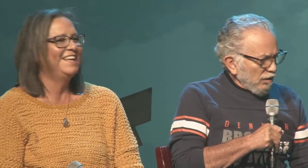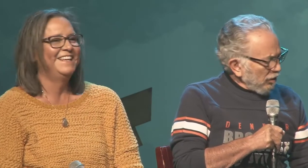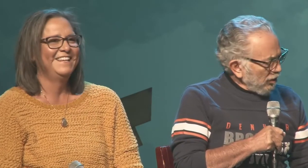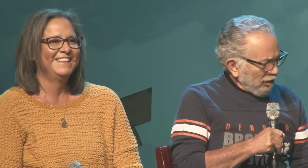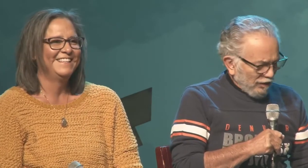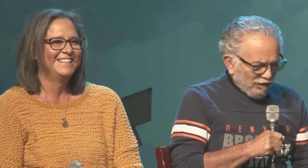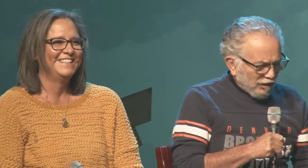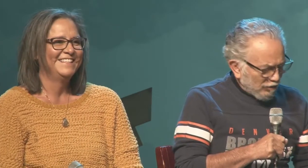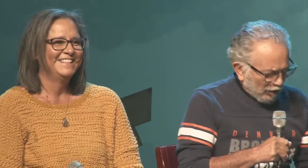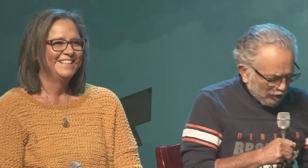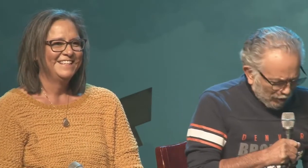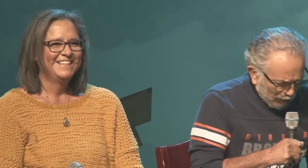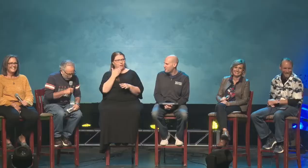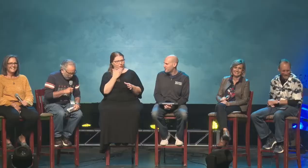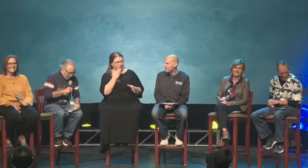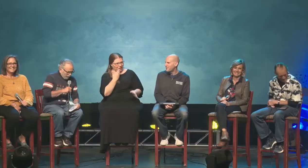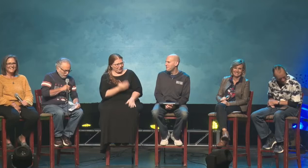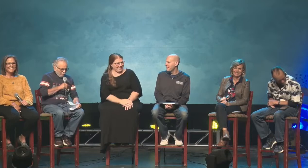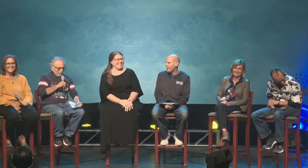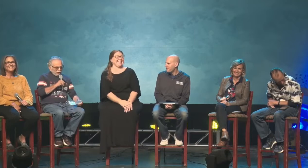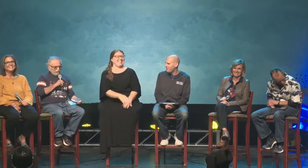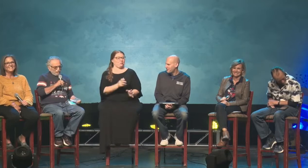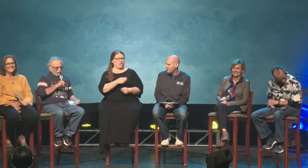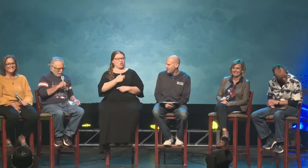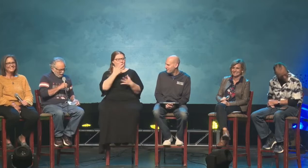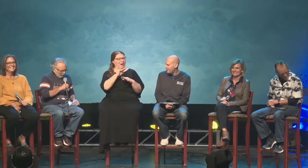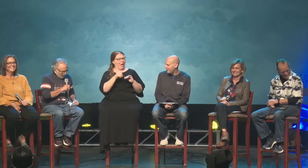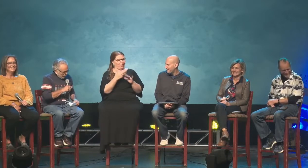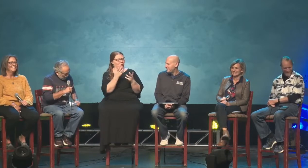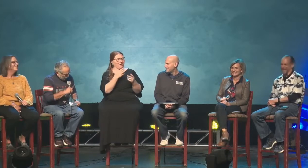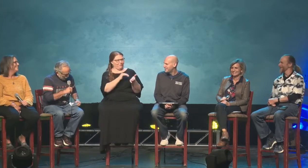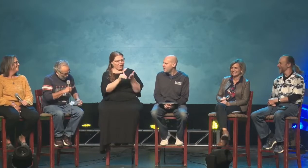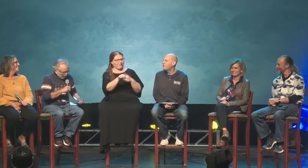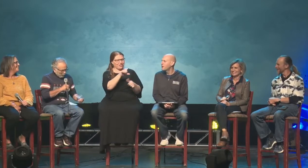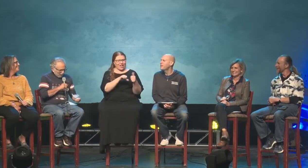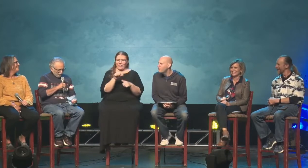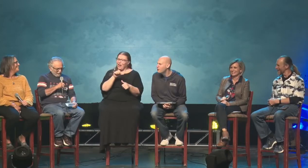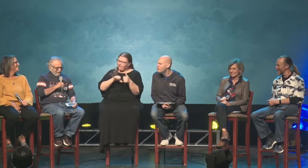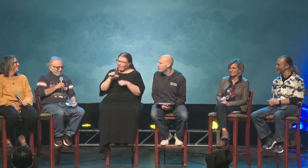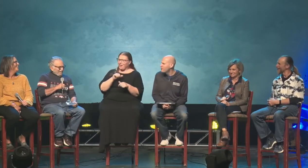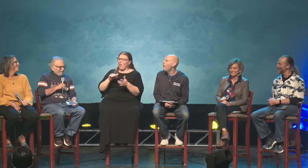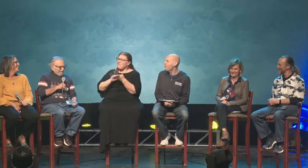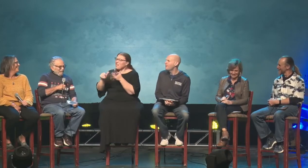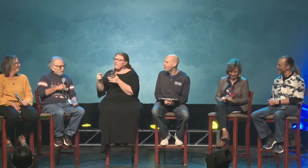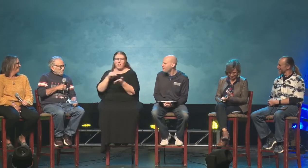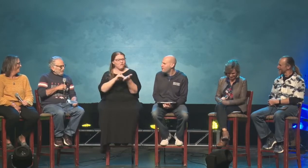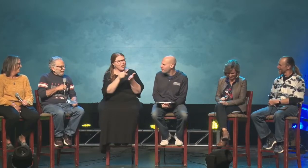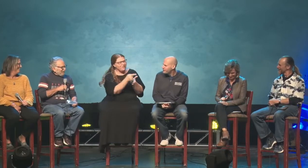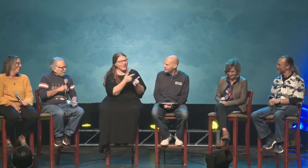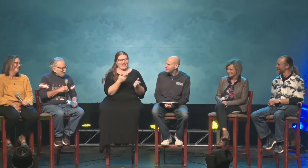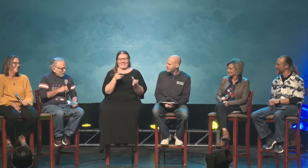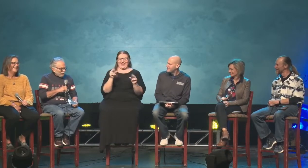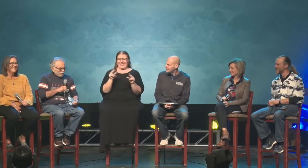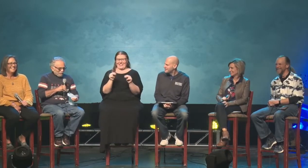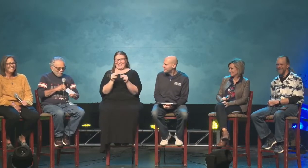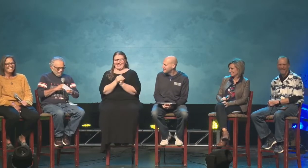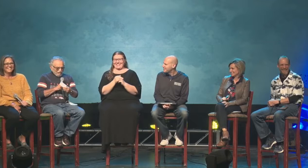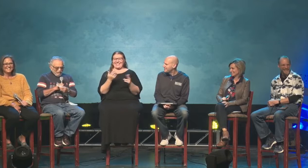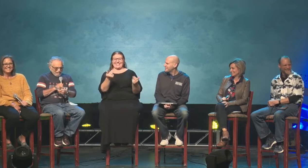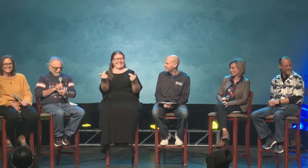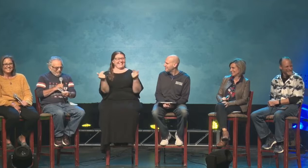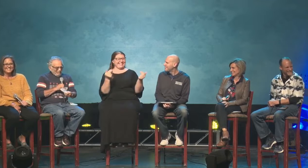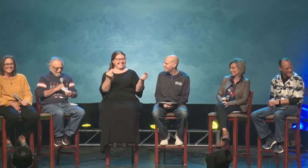word you're talking about. Thank you. They were just screaming how they wanted to forgive one another. Thank you very much. Forgive you. No, forgive you.